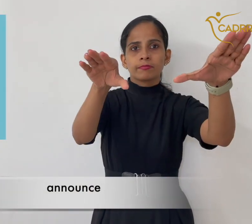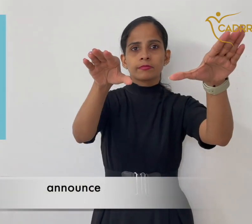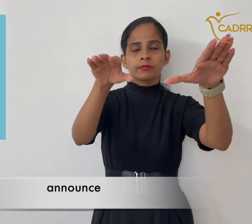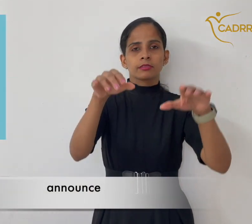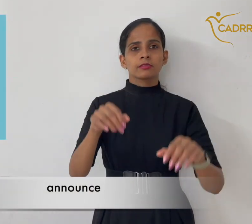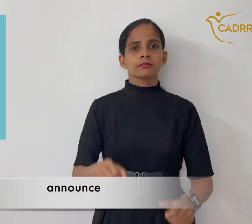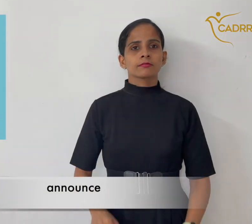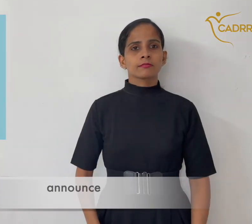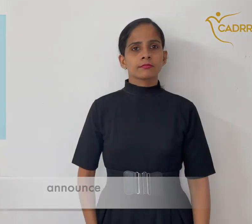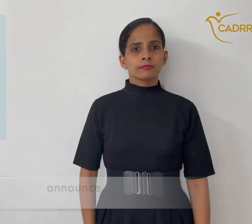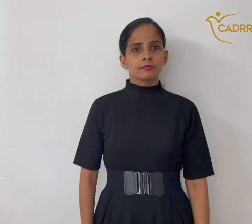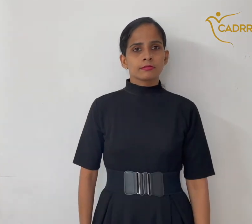Announce.